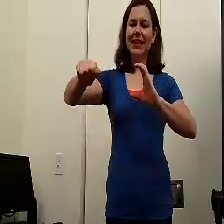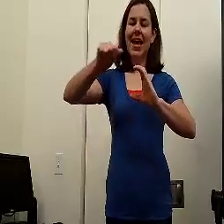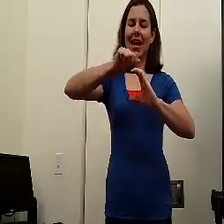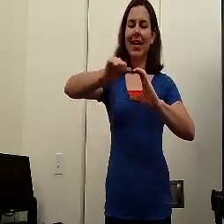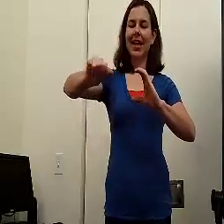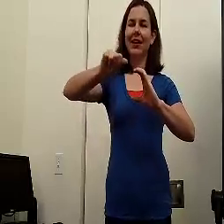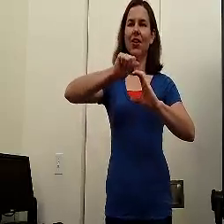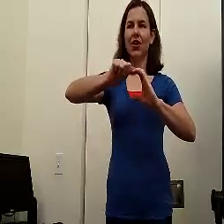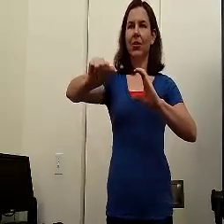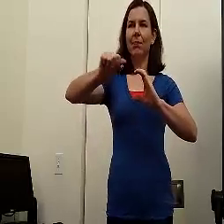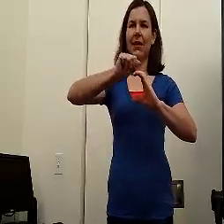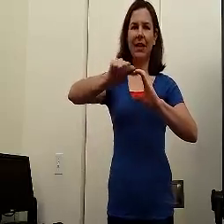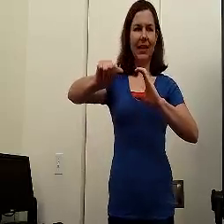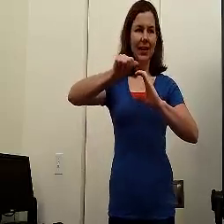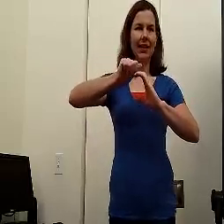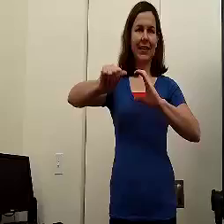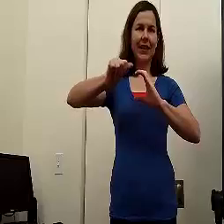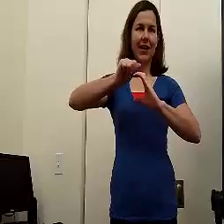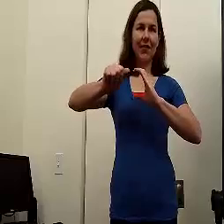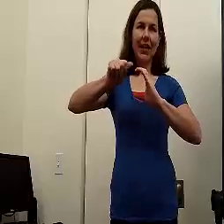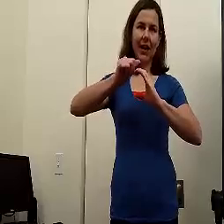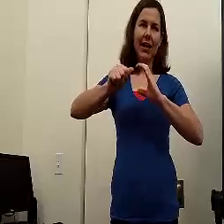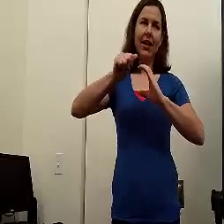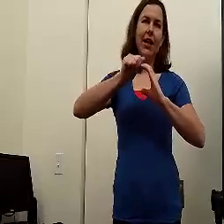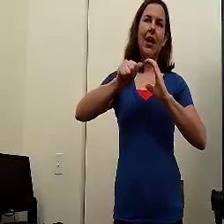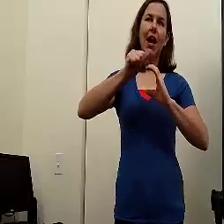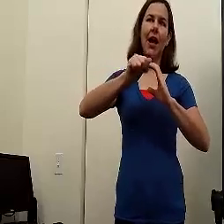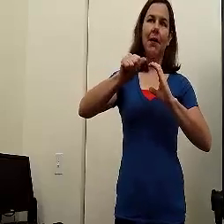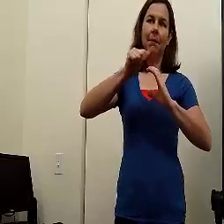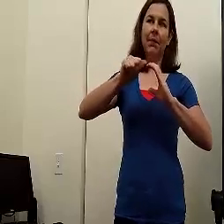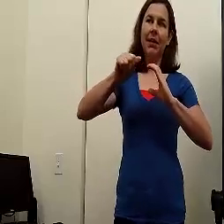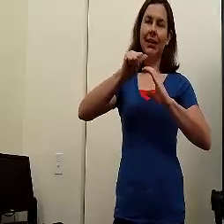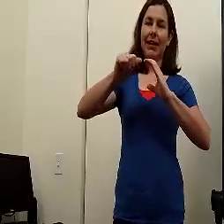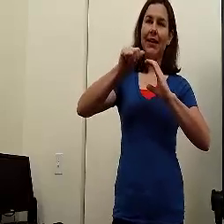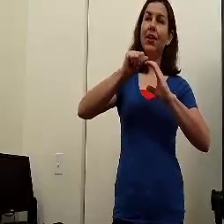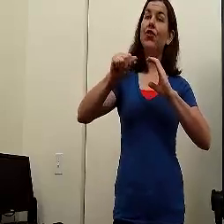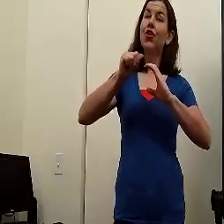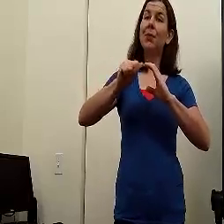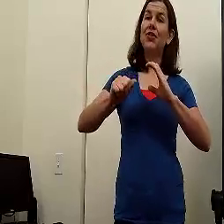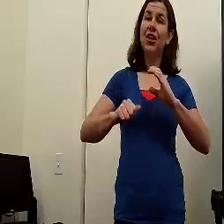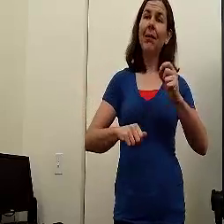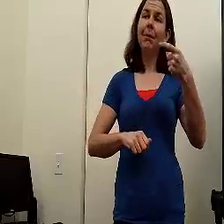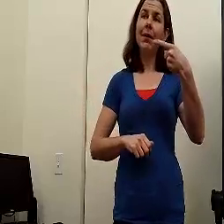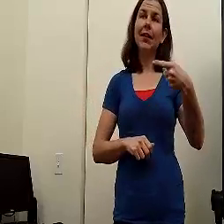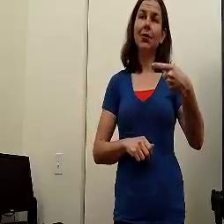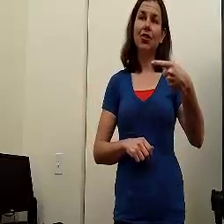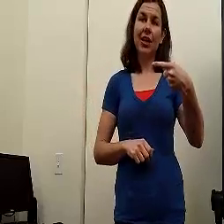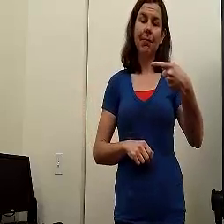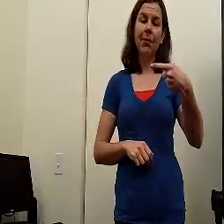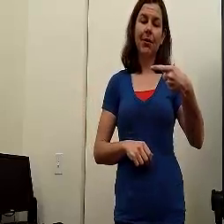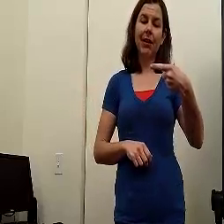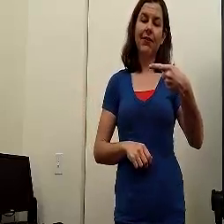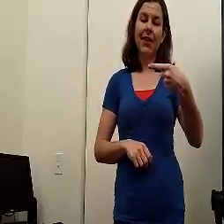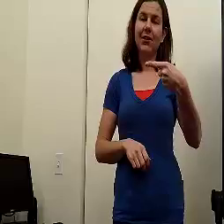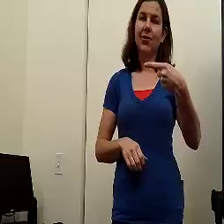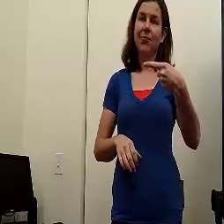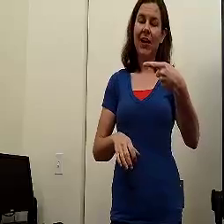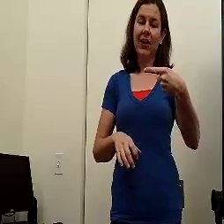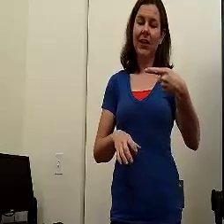an A, and you're peeling the skin off the carrot. Glenda, you showed me chip. Yeah. So chip, your left hand, your finger Backwards.